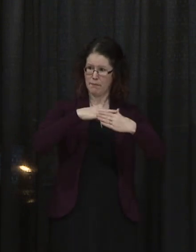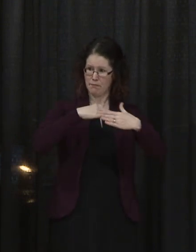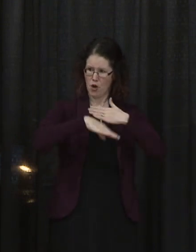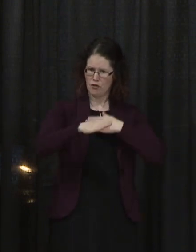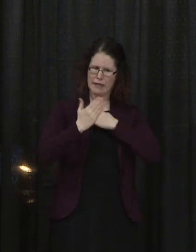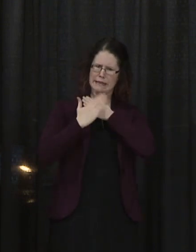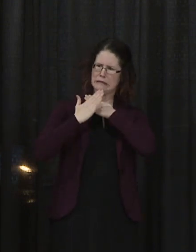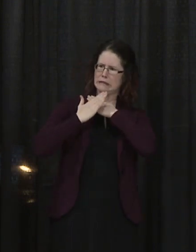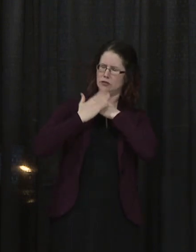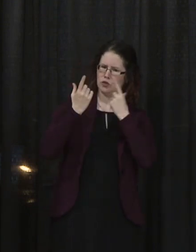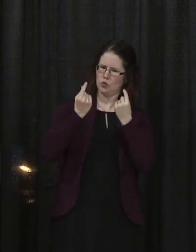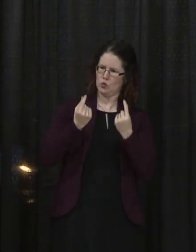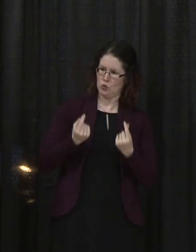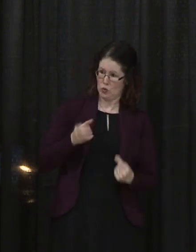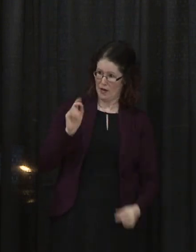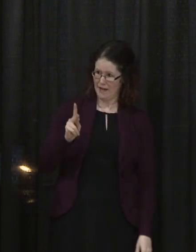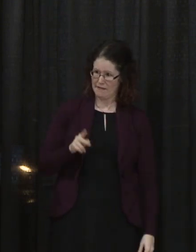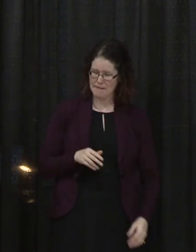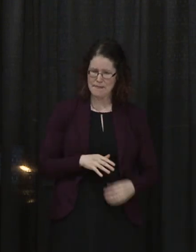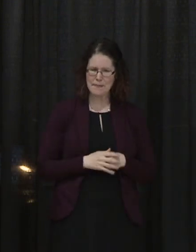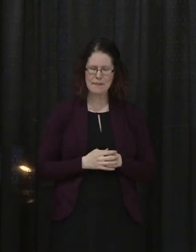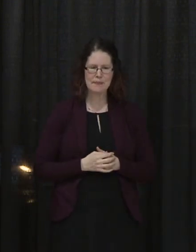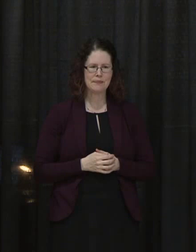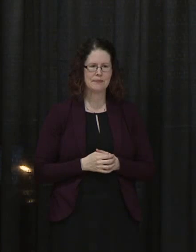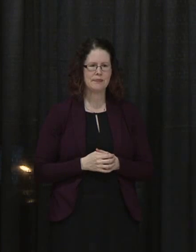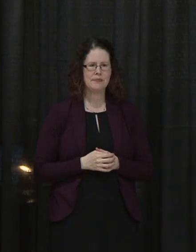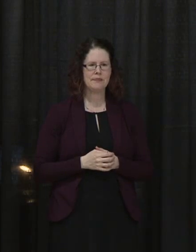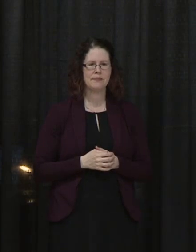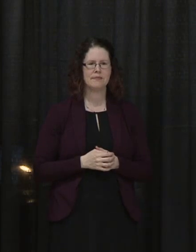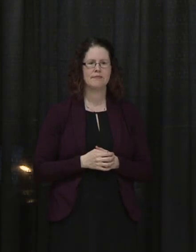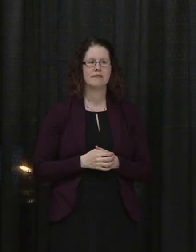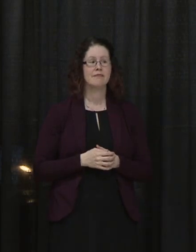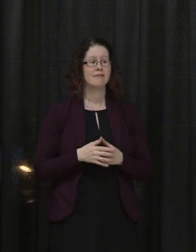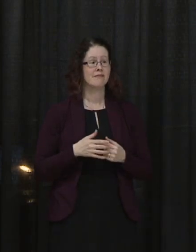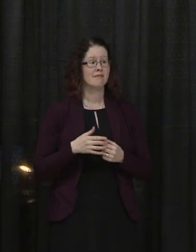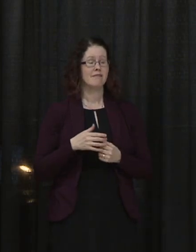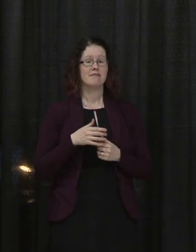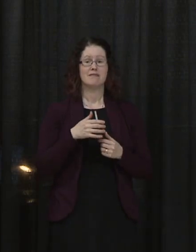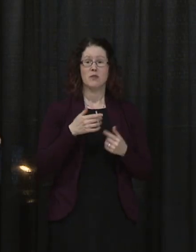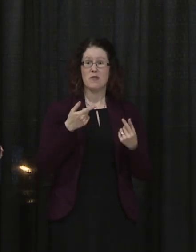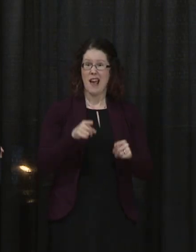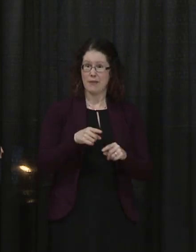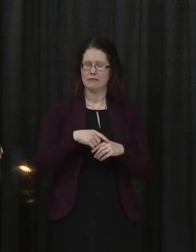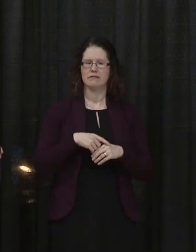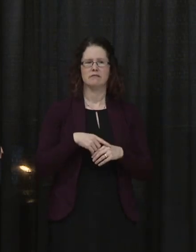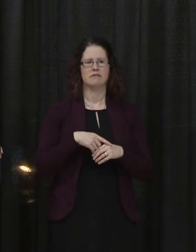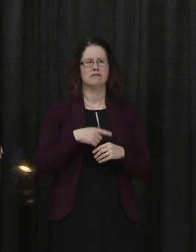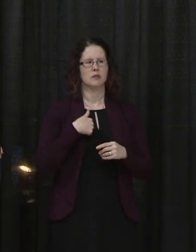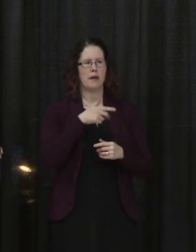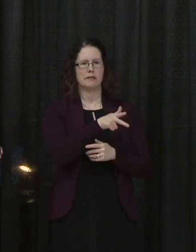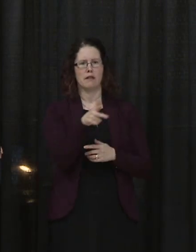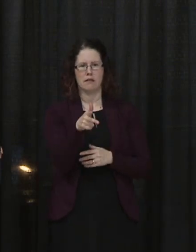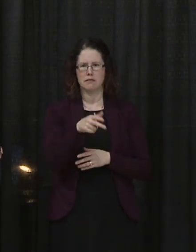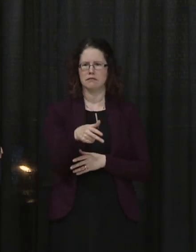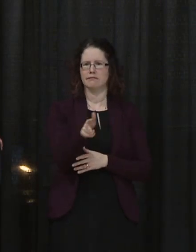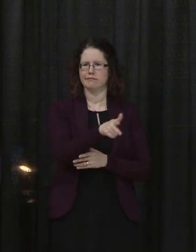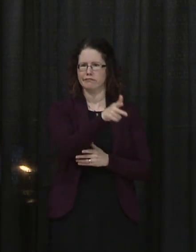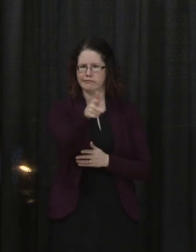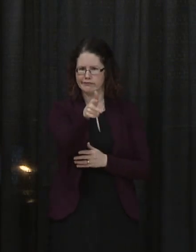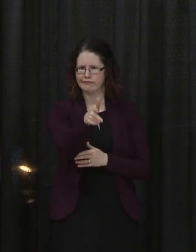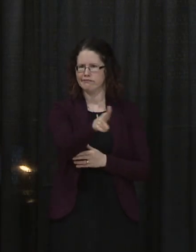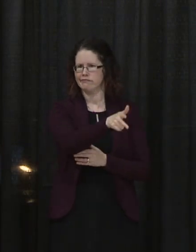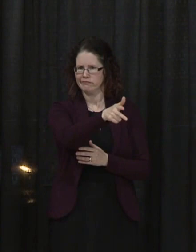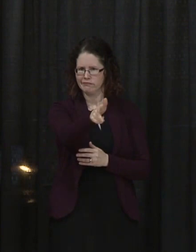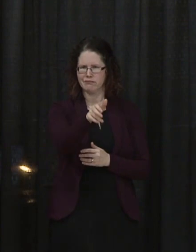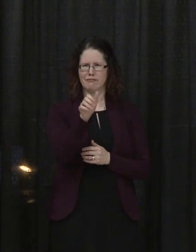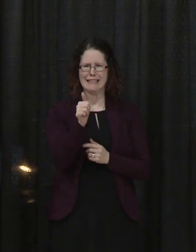what I should be doing here, okay?" Because about every 10 minutes, Sarah was sure the baby was about to arrive and we'd have to pull over to the